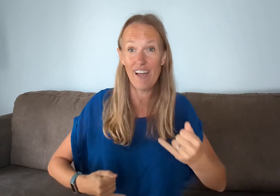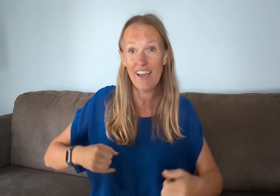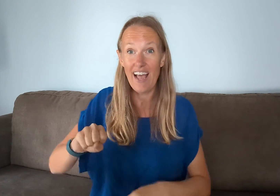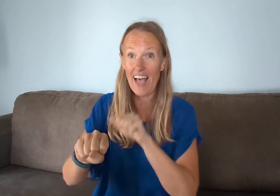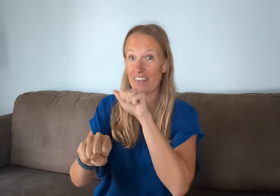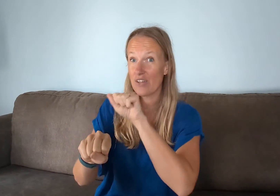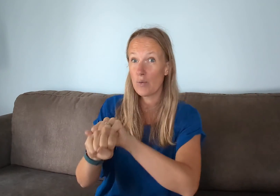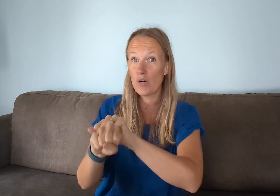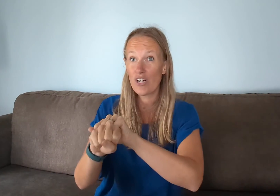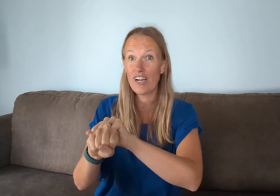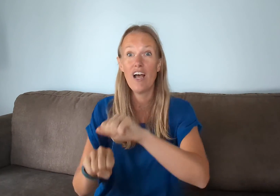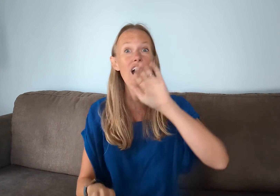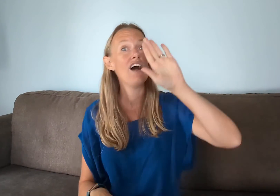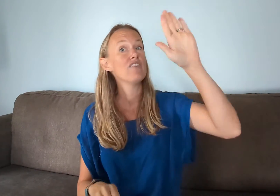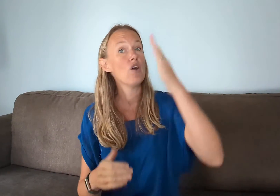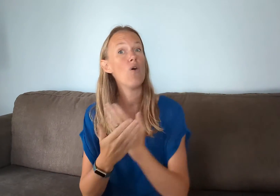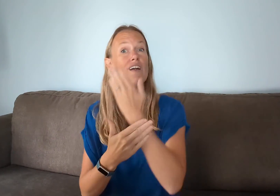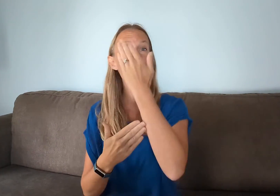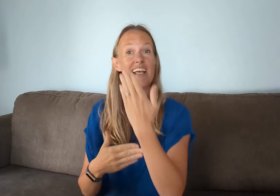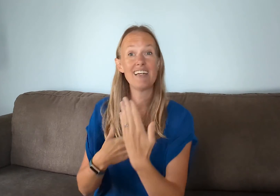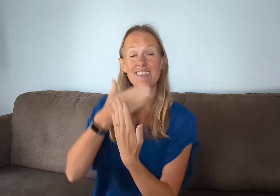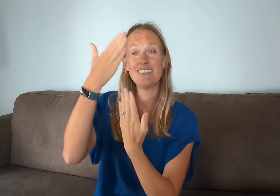joy at the work of your hands.